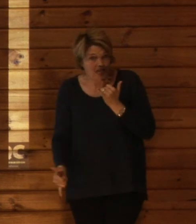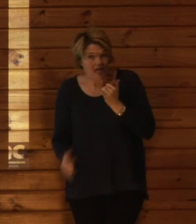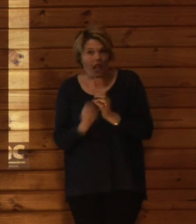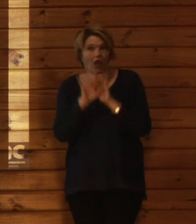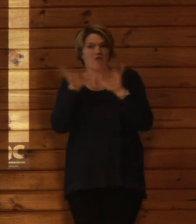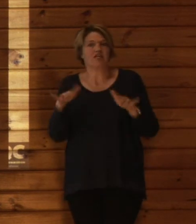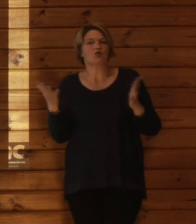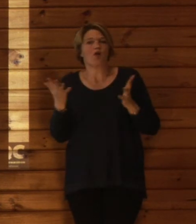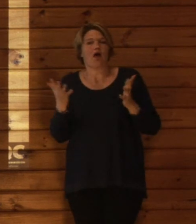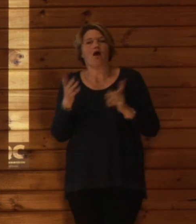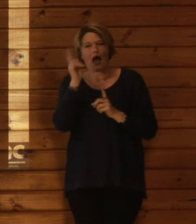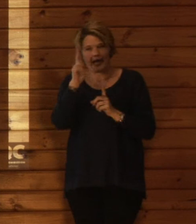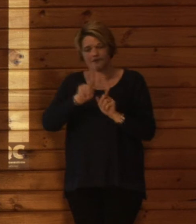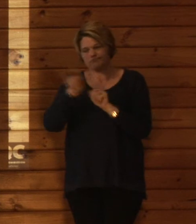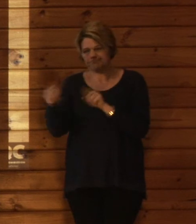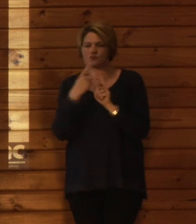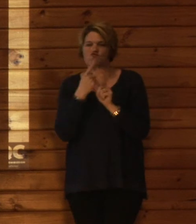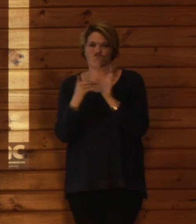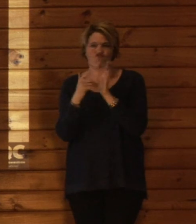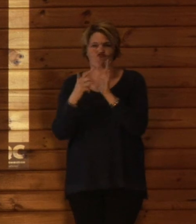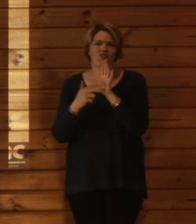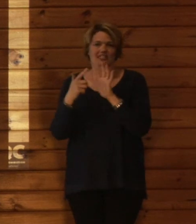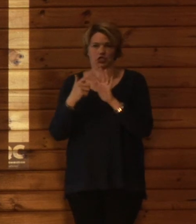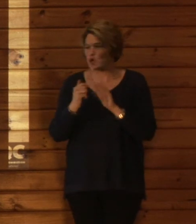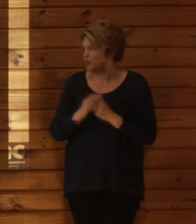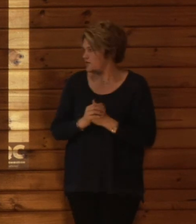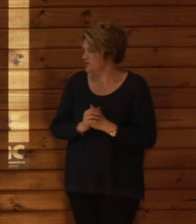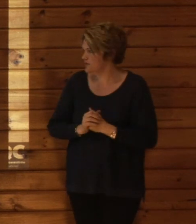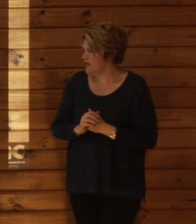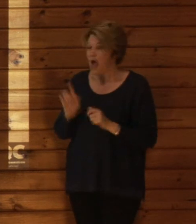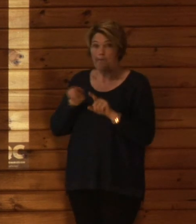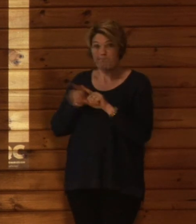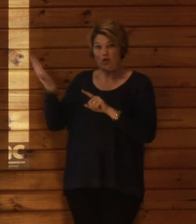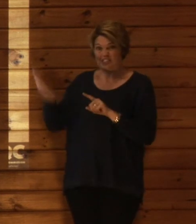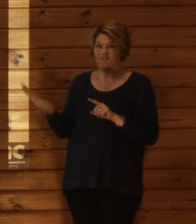this minor to moderate liquefaction that most people in Canterbury have got to deal with.